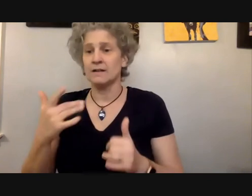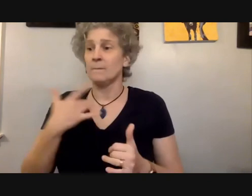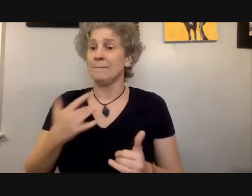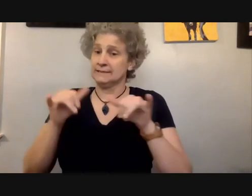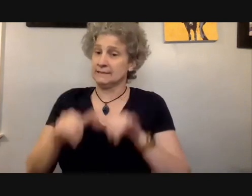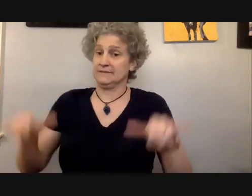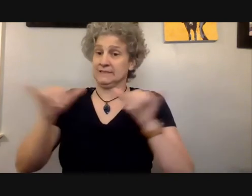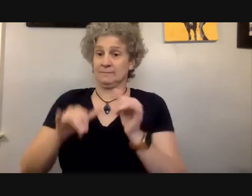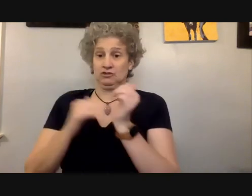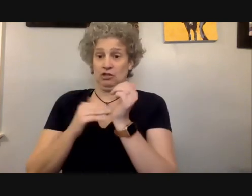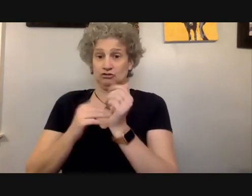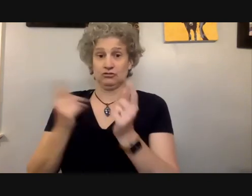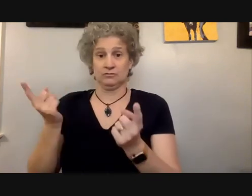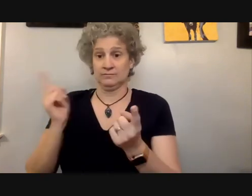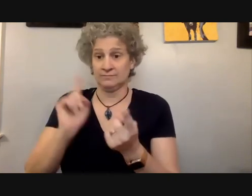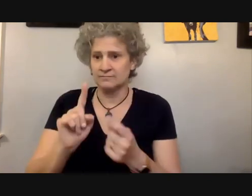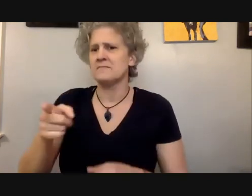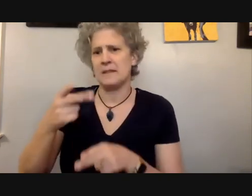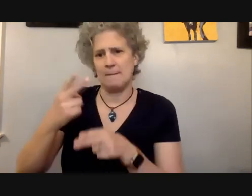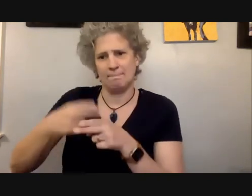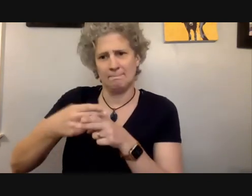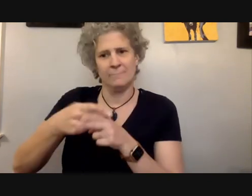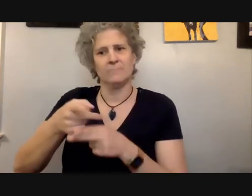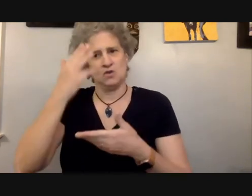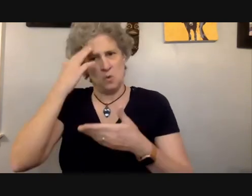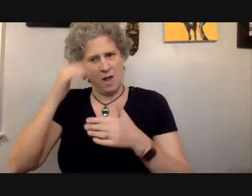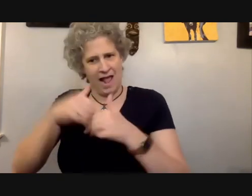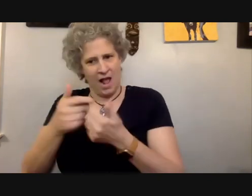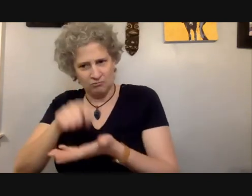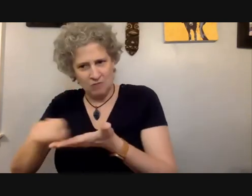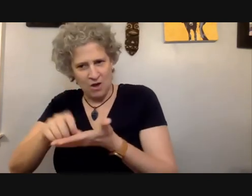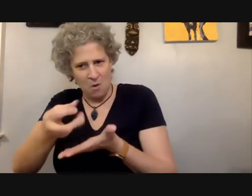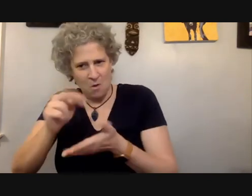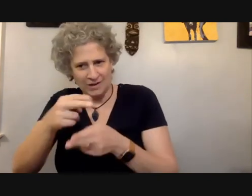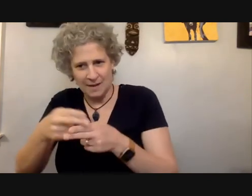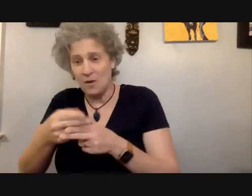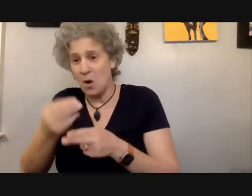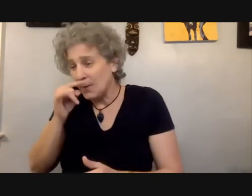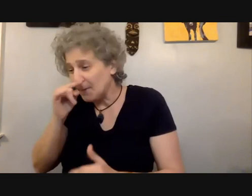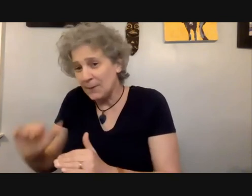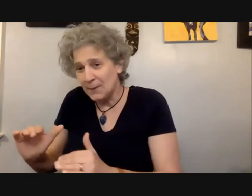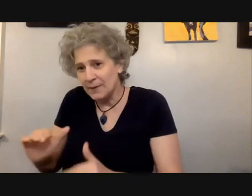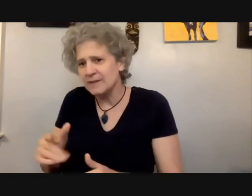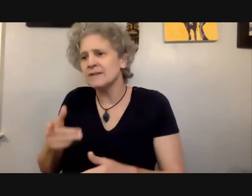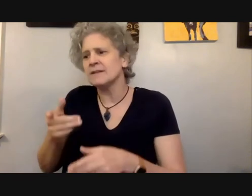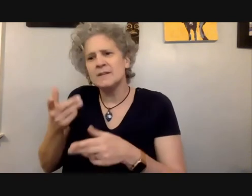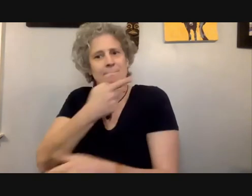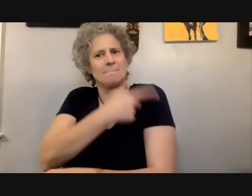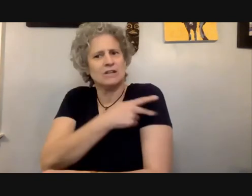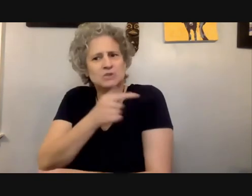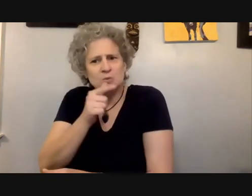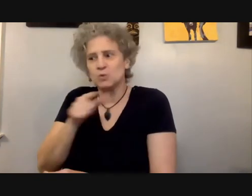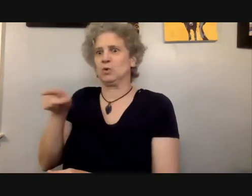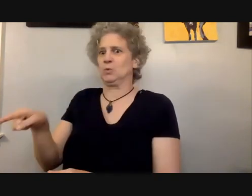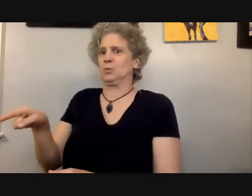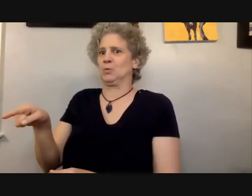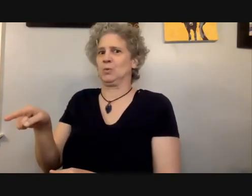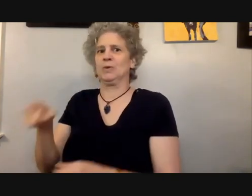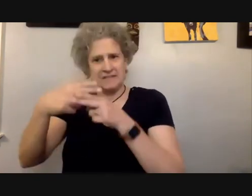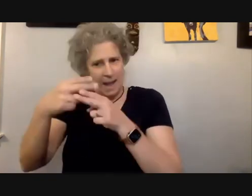for role-playing purposes. I think that's a really important part of educating children, particularly when it comes to medicine. Some things that they need to get used to when they